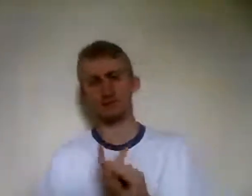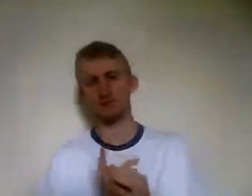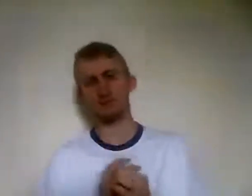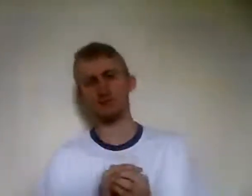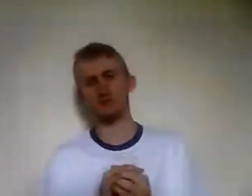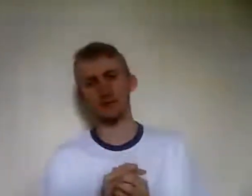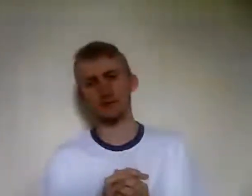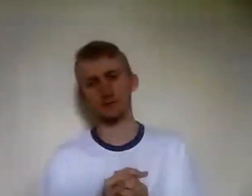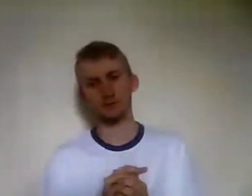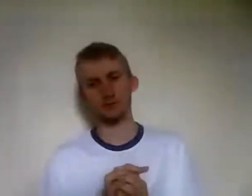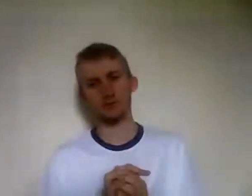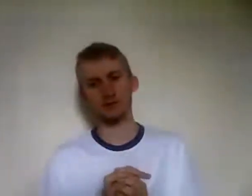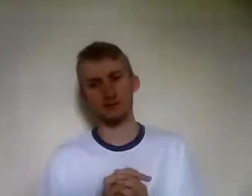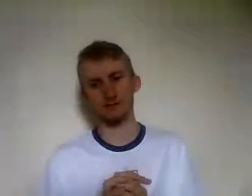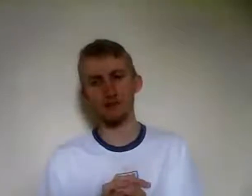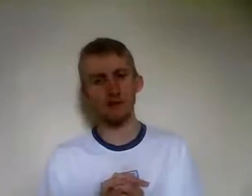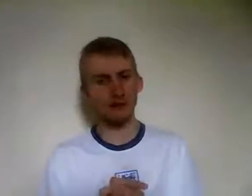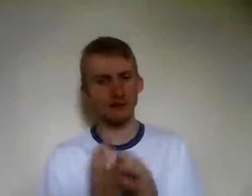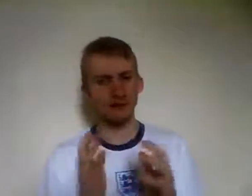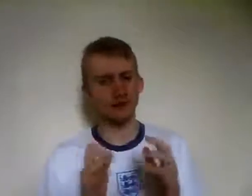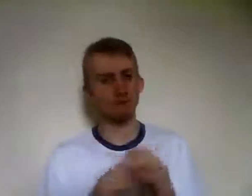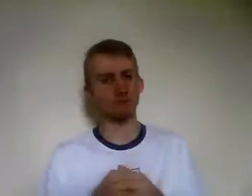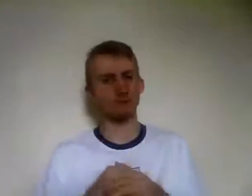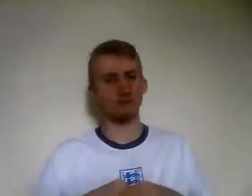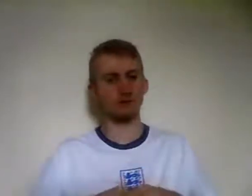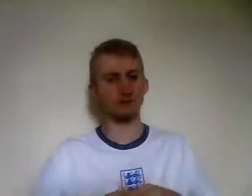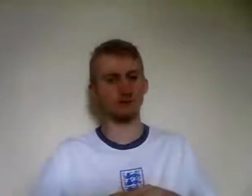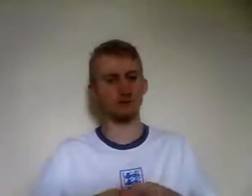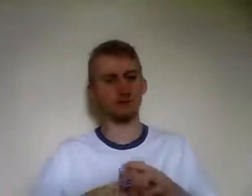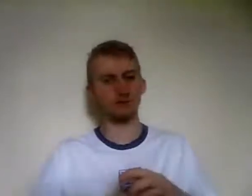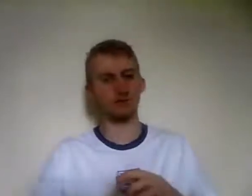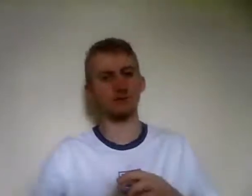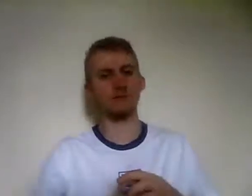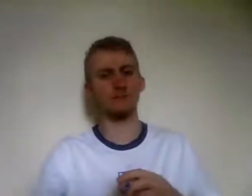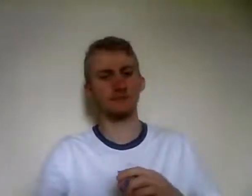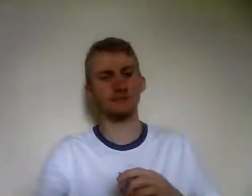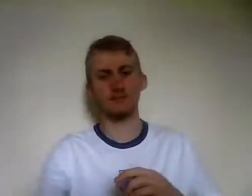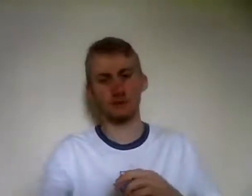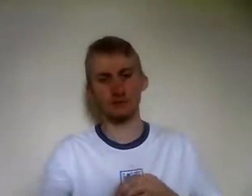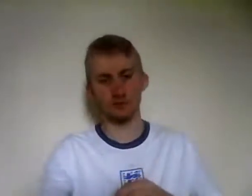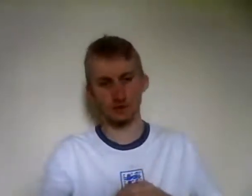Broadfield Stadium to Crawley Town and to help secure the long-term sustainability of the club.